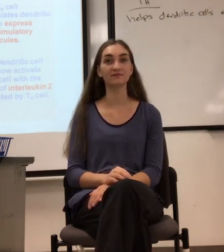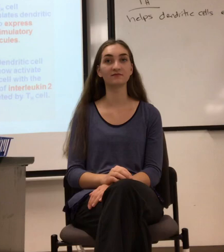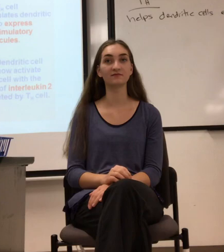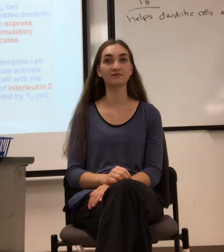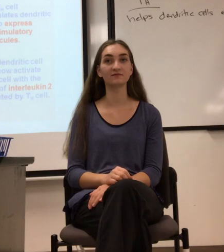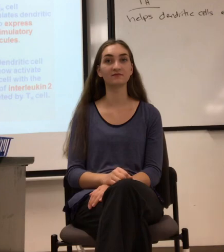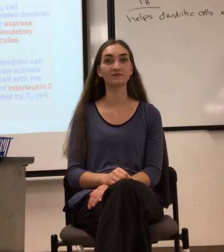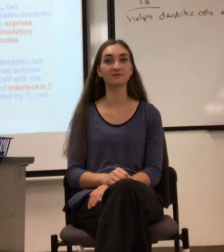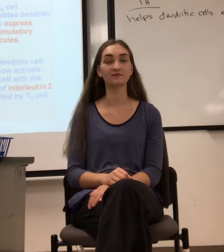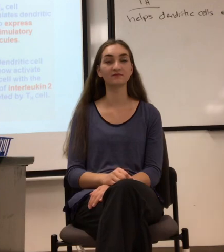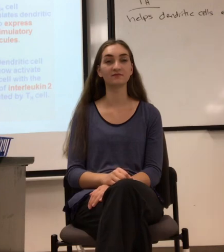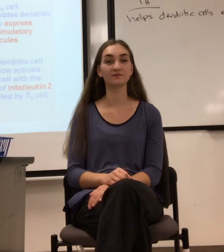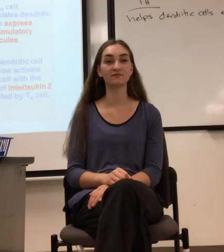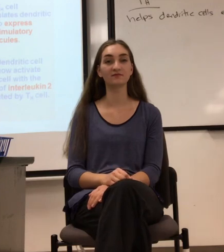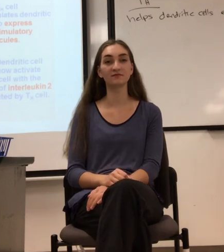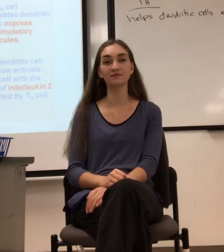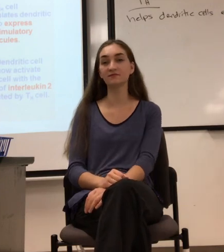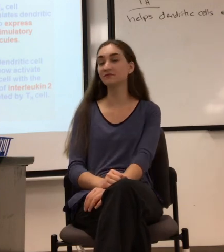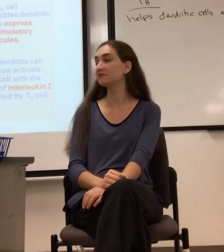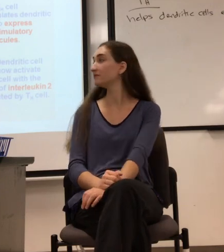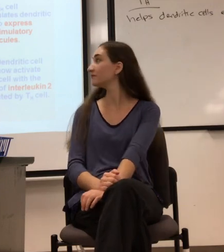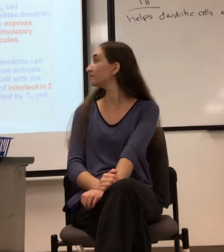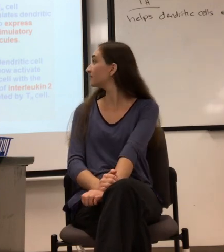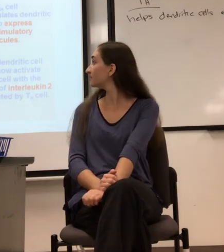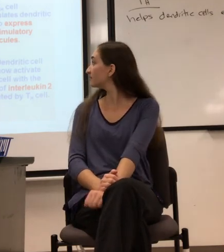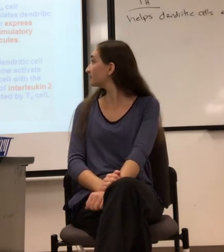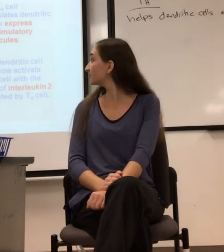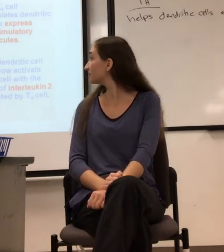express its co